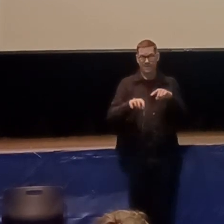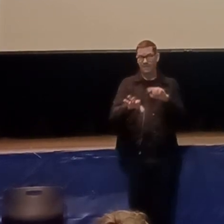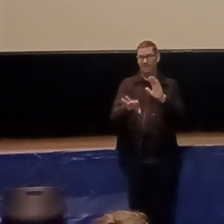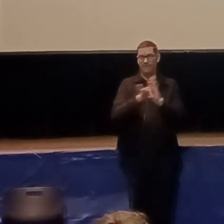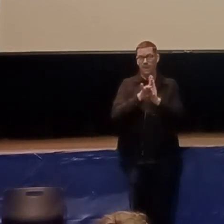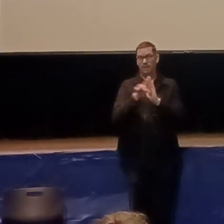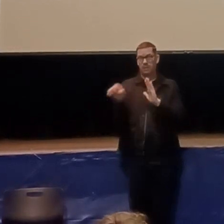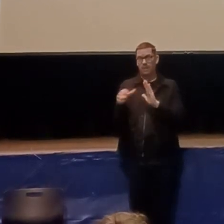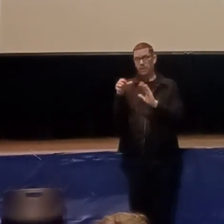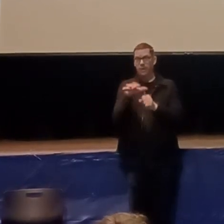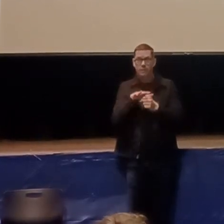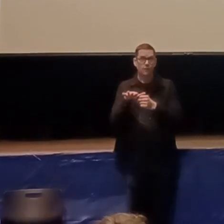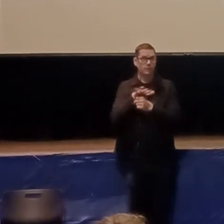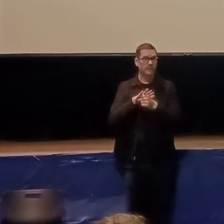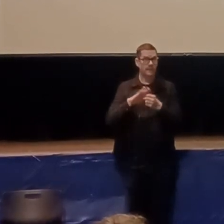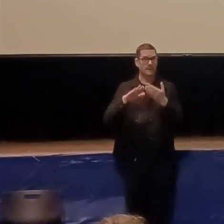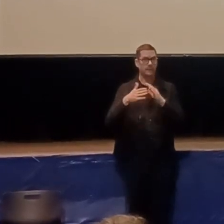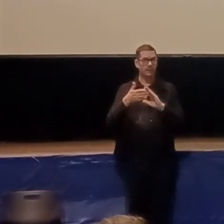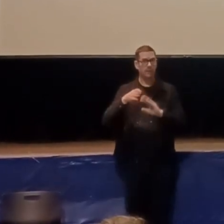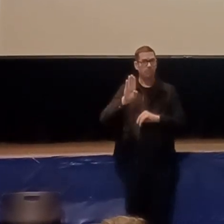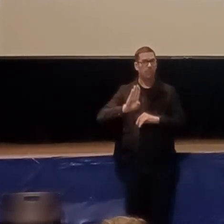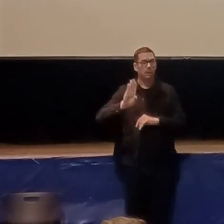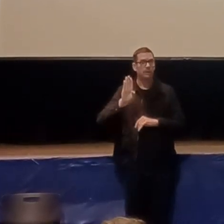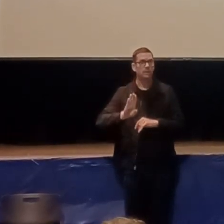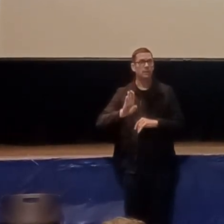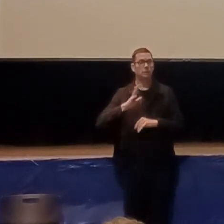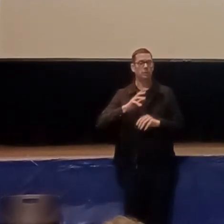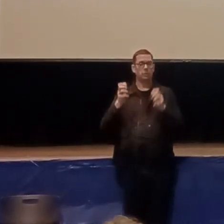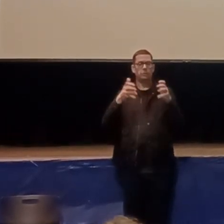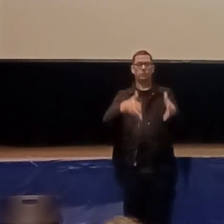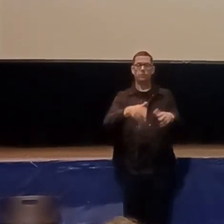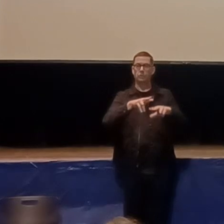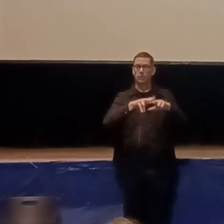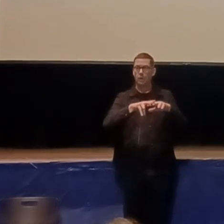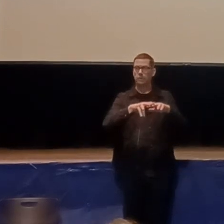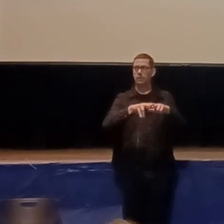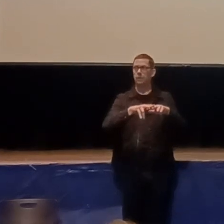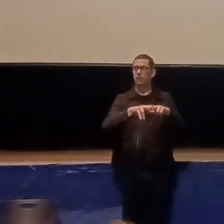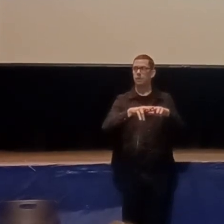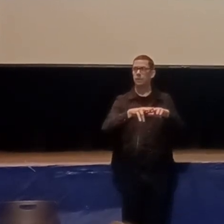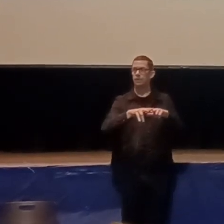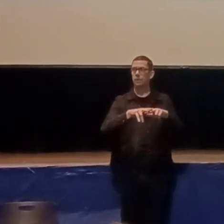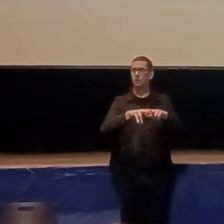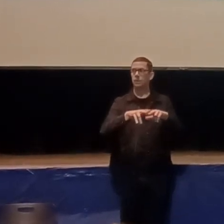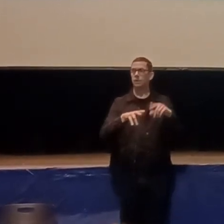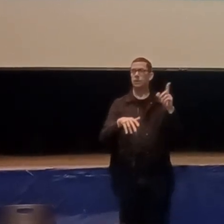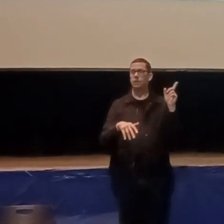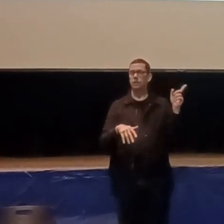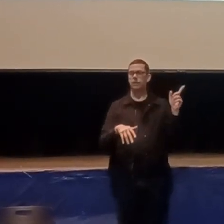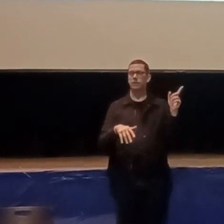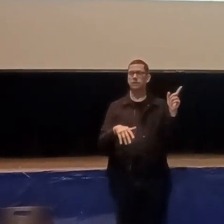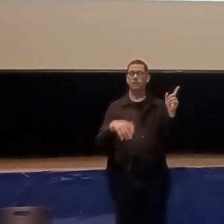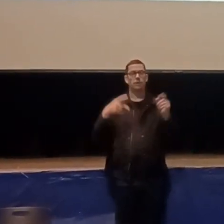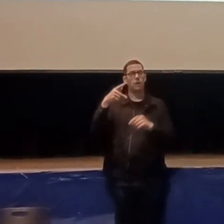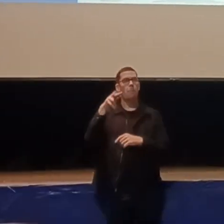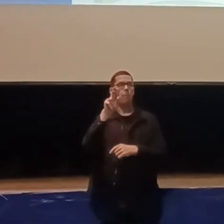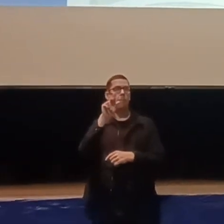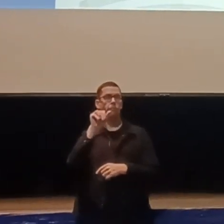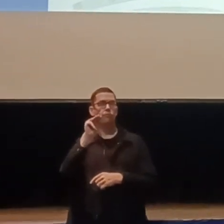the city of Boston to deposit your salts and what have you. This is a prime real estate